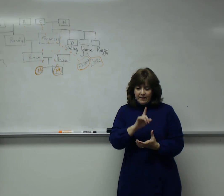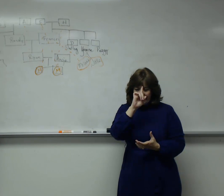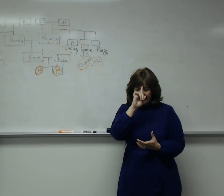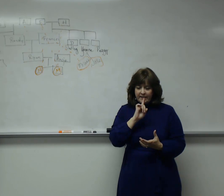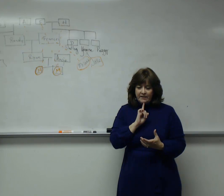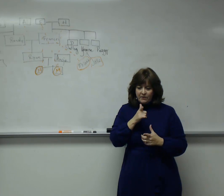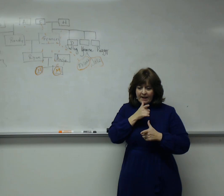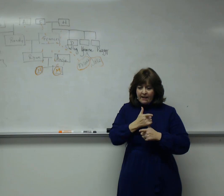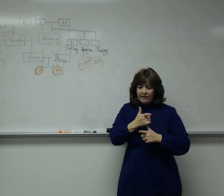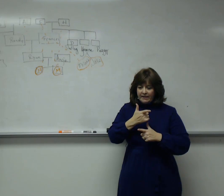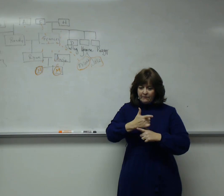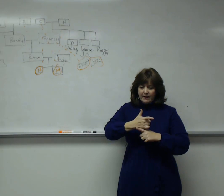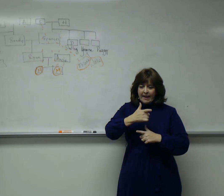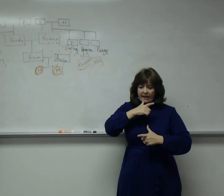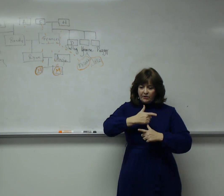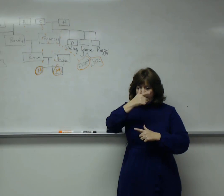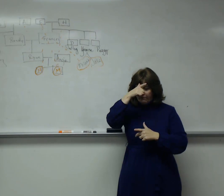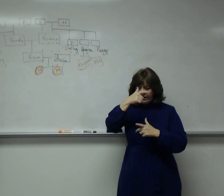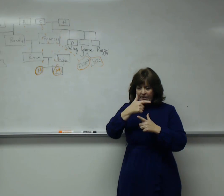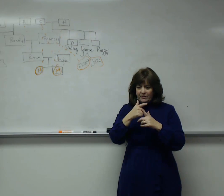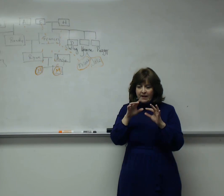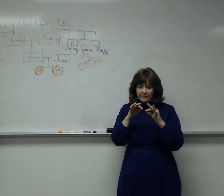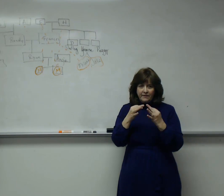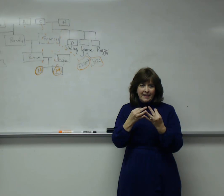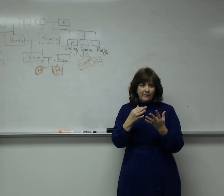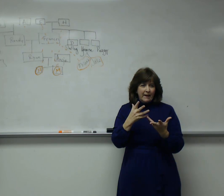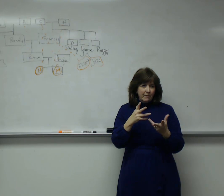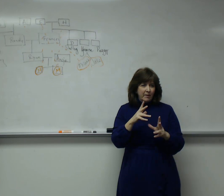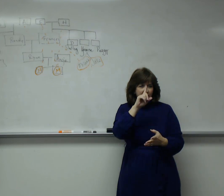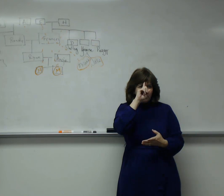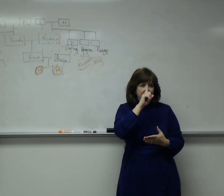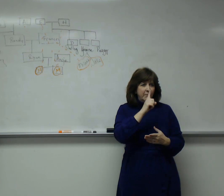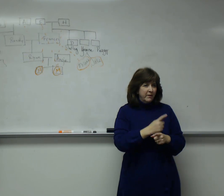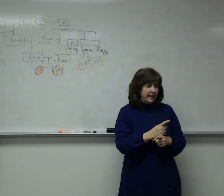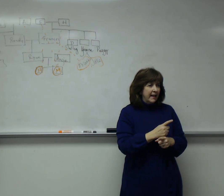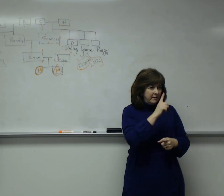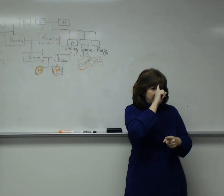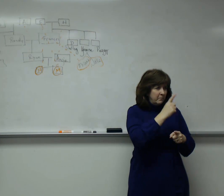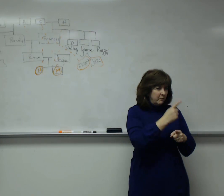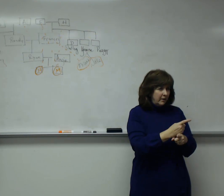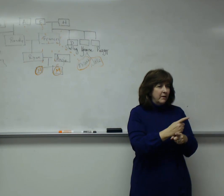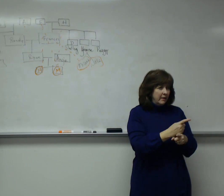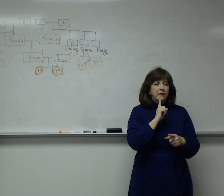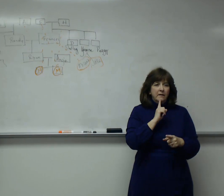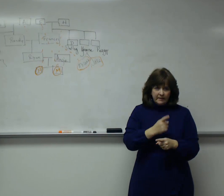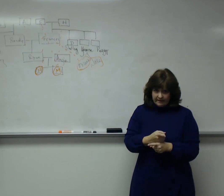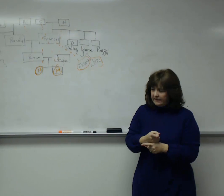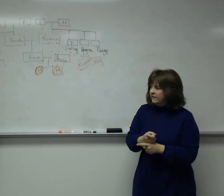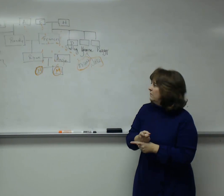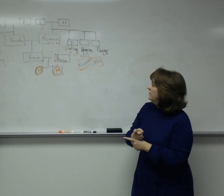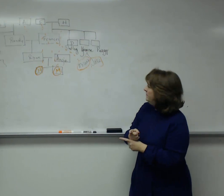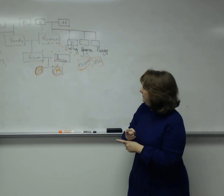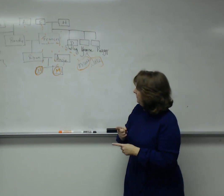It's easier than having a different handshake for each kind of set of family. Just keep with that. keep it simple. Mhm.